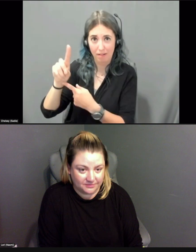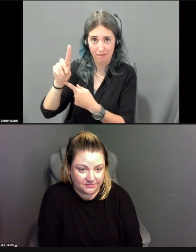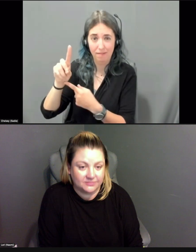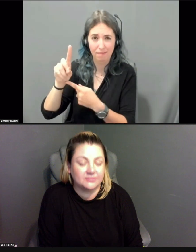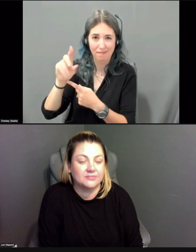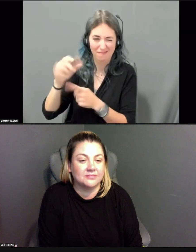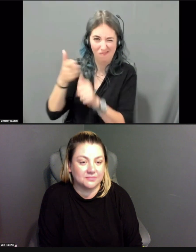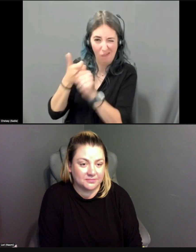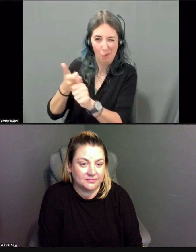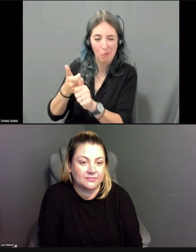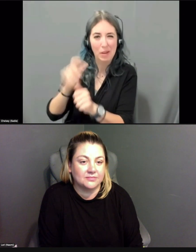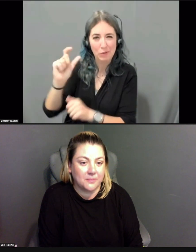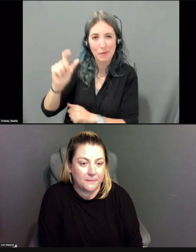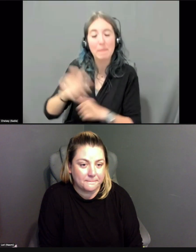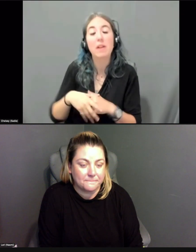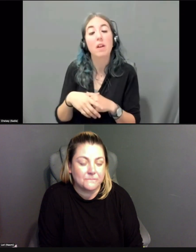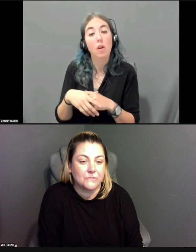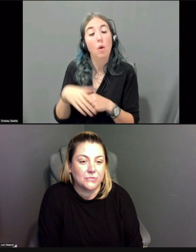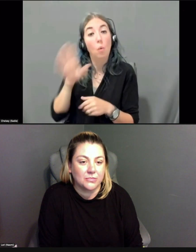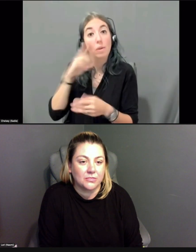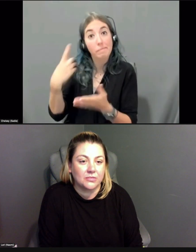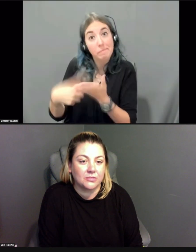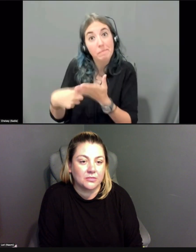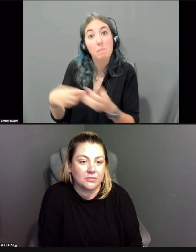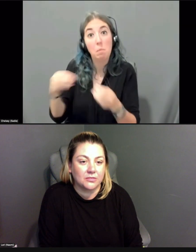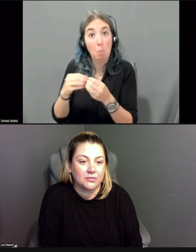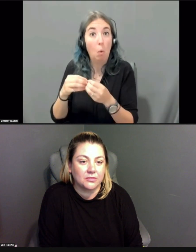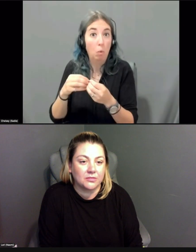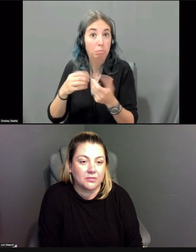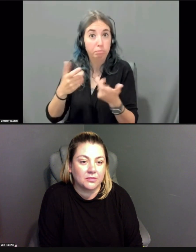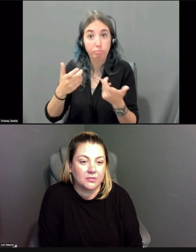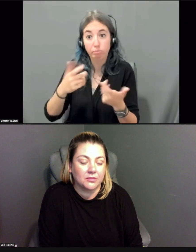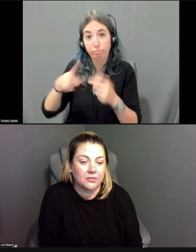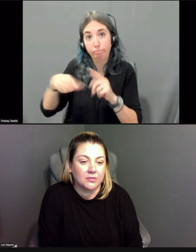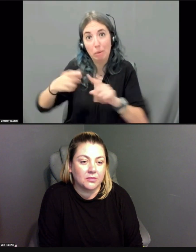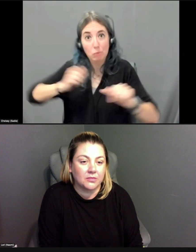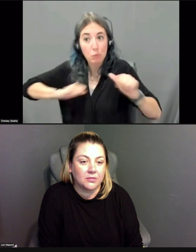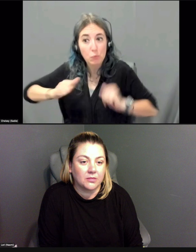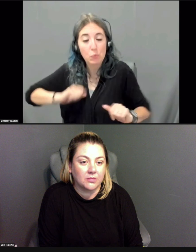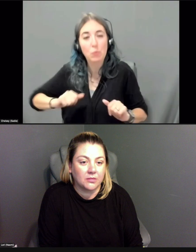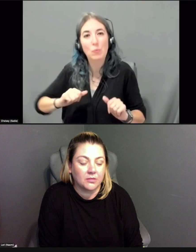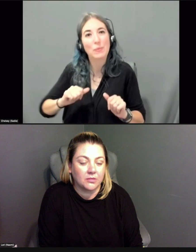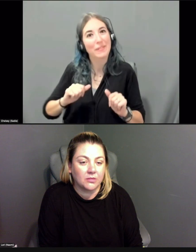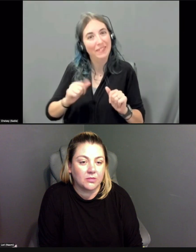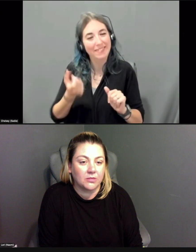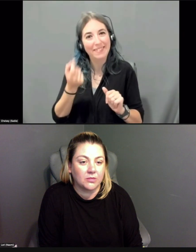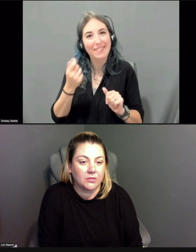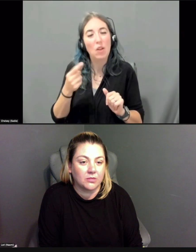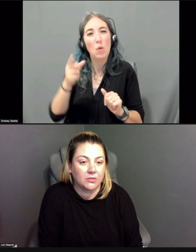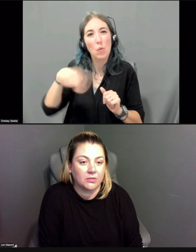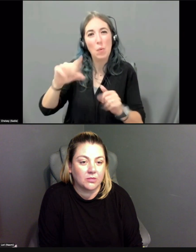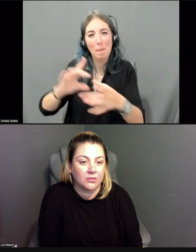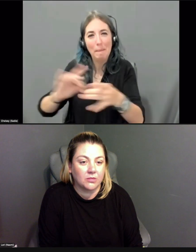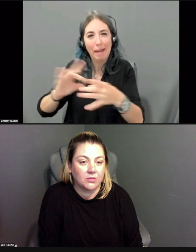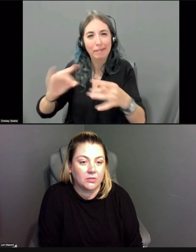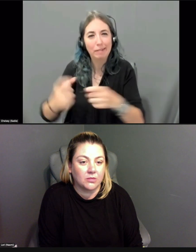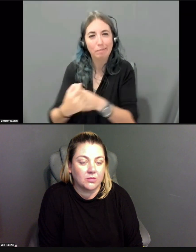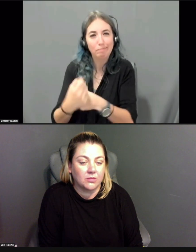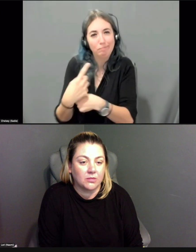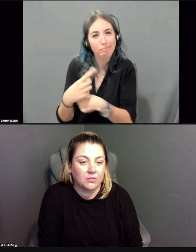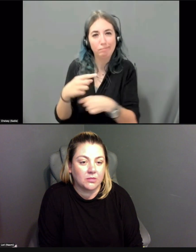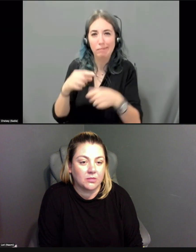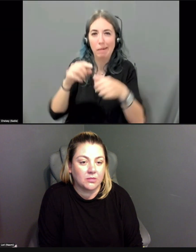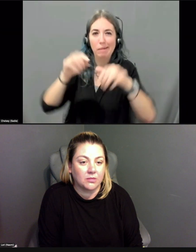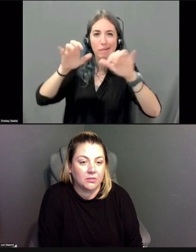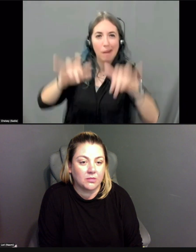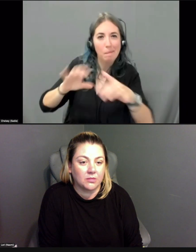but it will also give you a chance to talk back to us and to let us know your thoughts on what we're talking about here